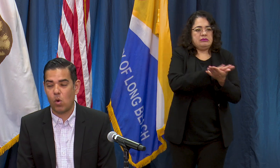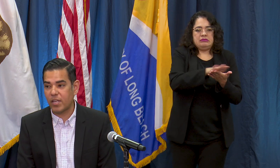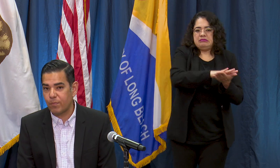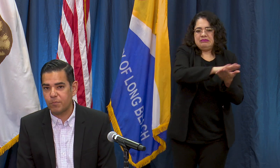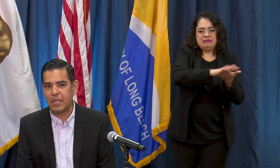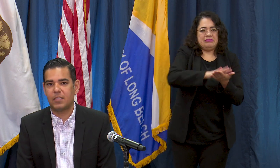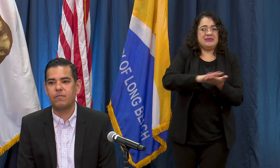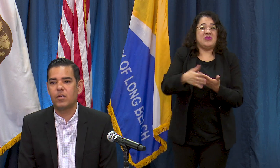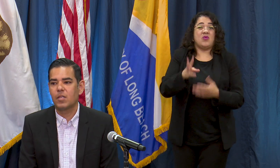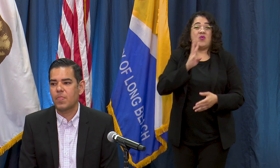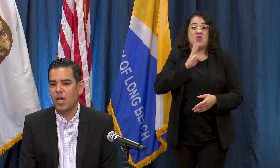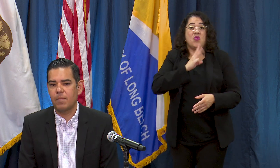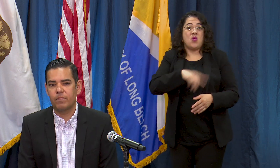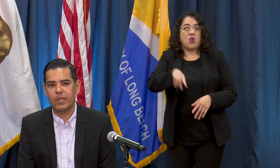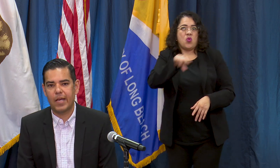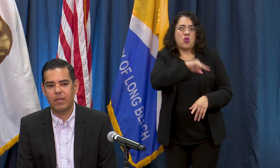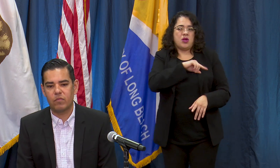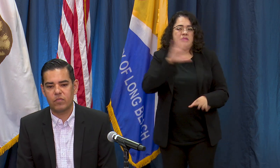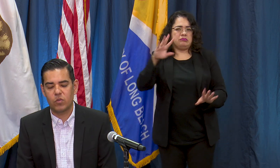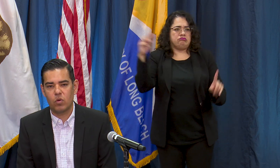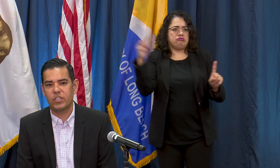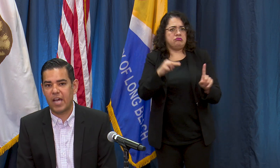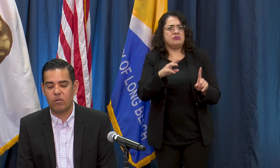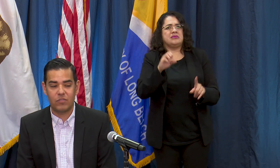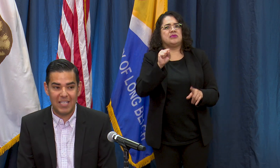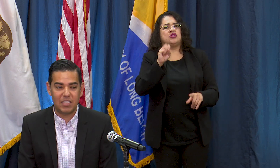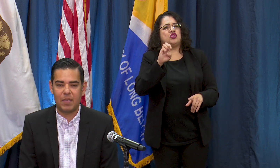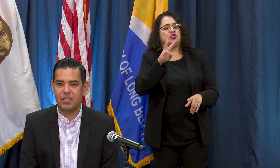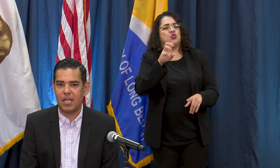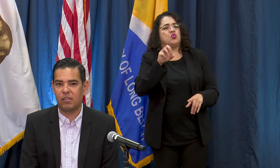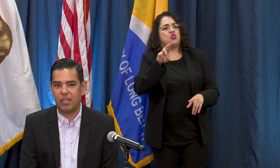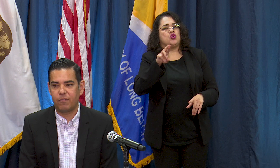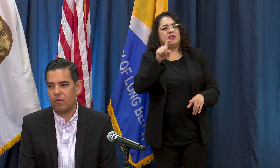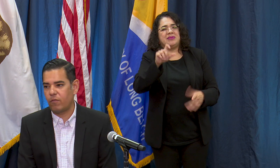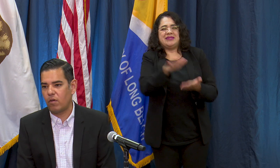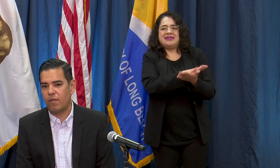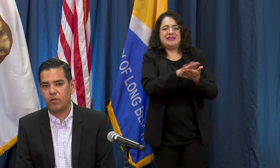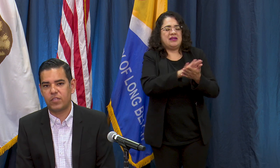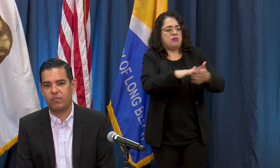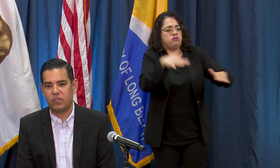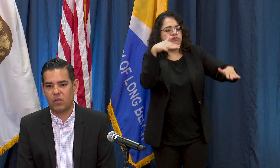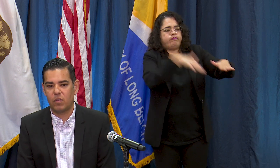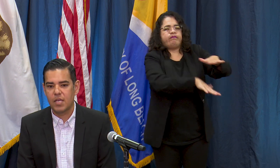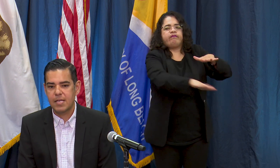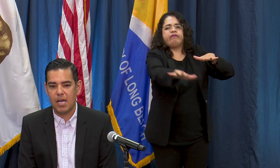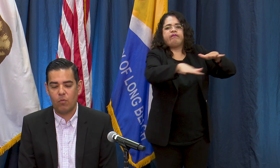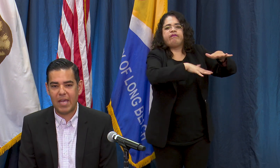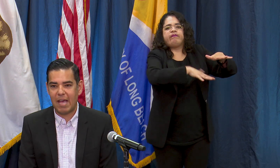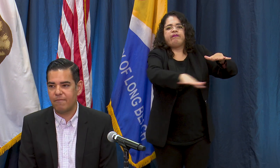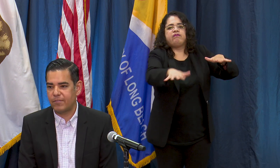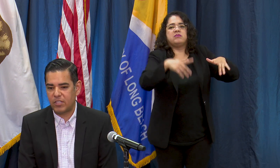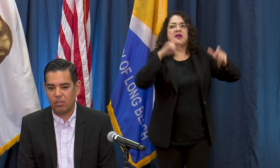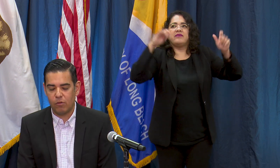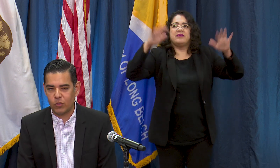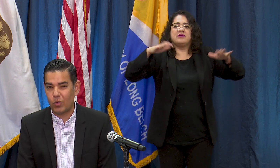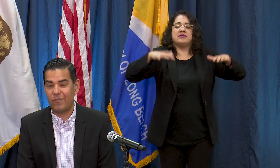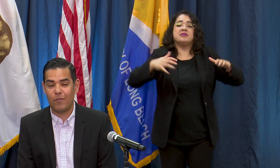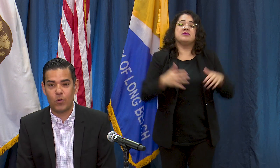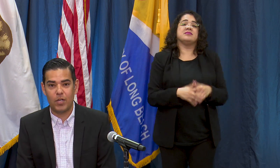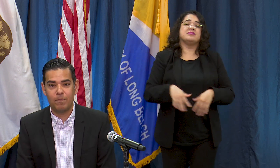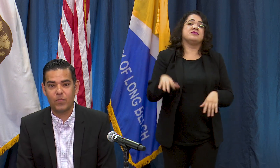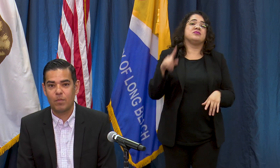a water quality perspective, sewers and gutters need to maintain clean for safety. So we have still